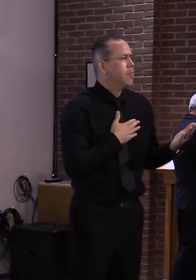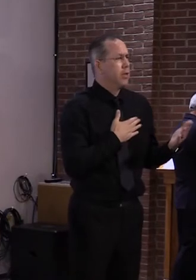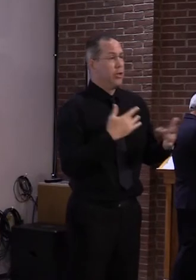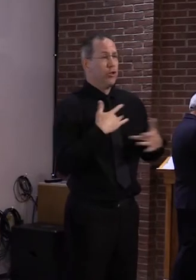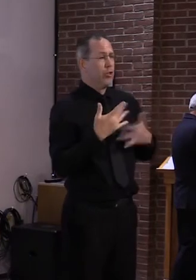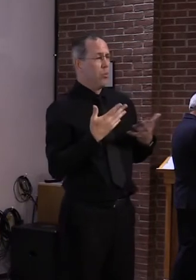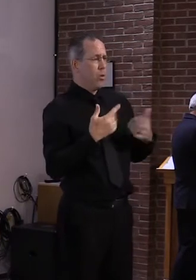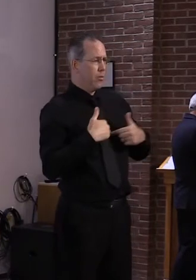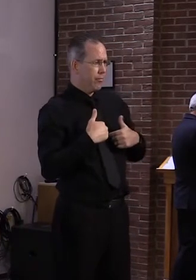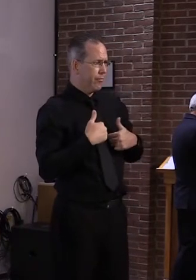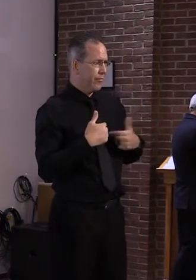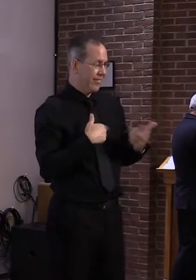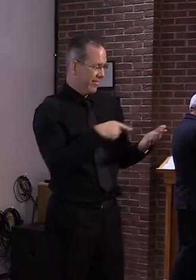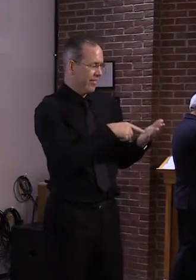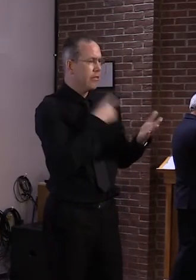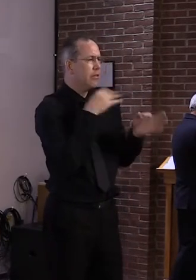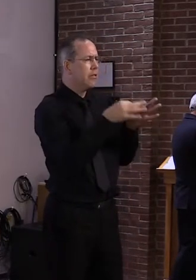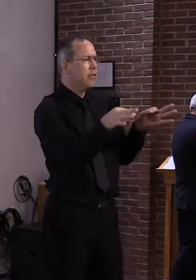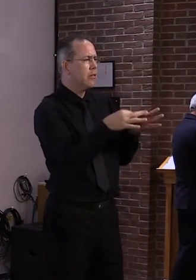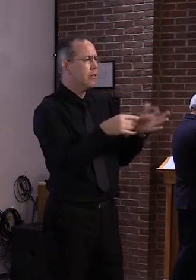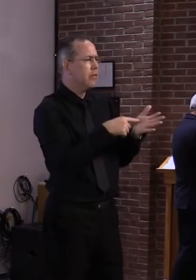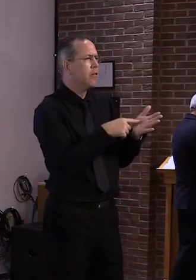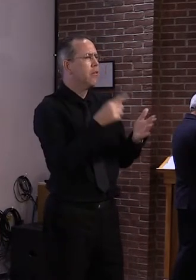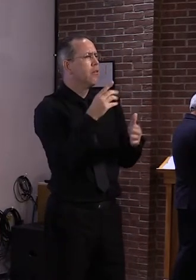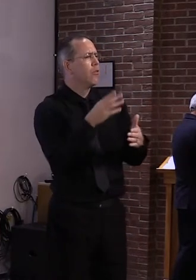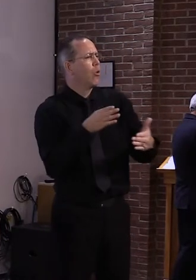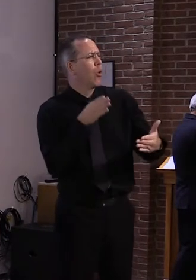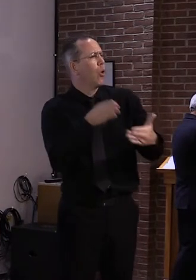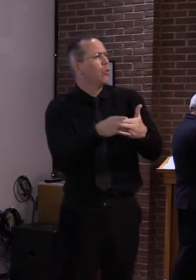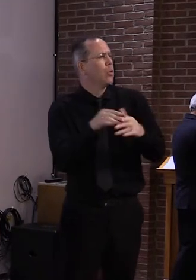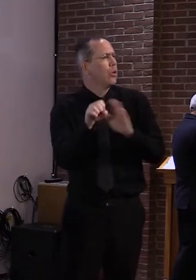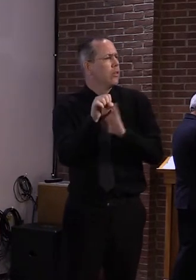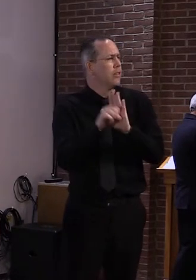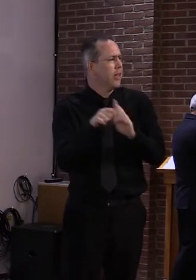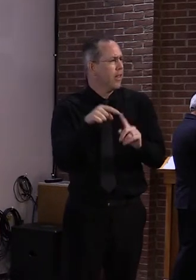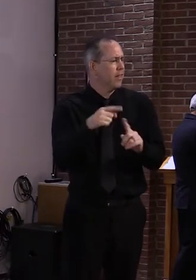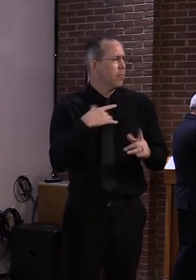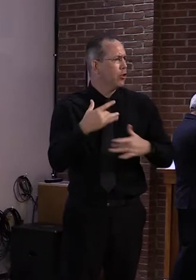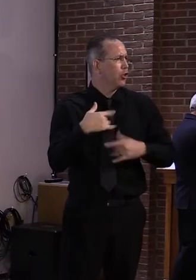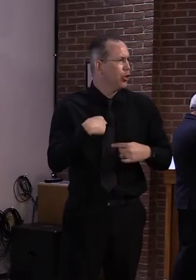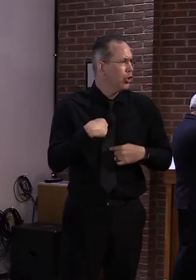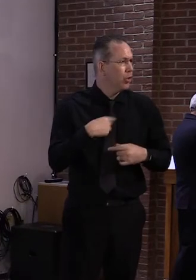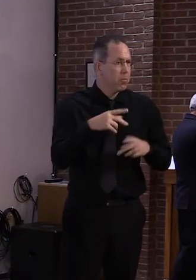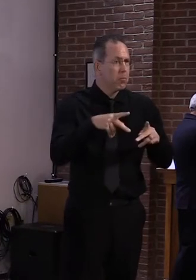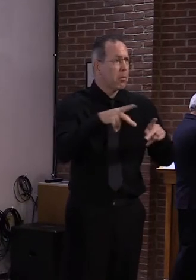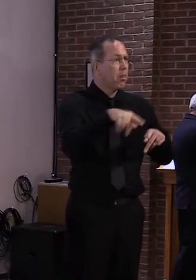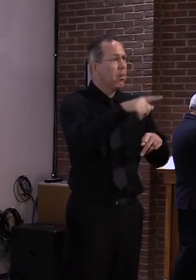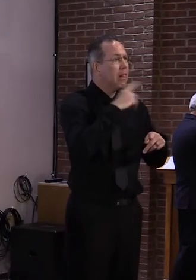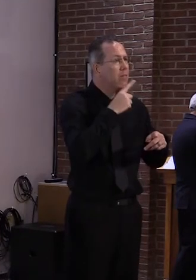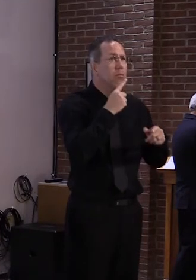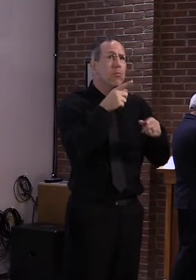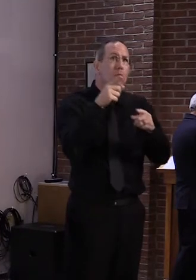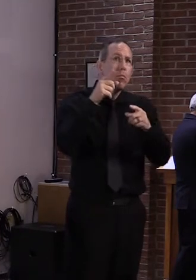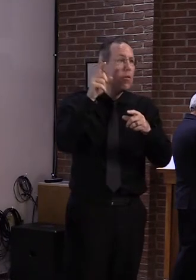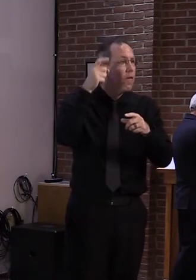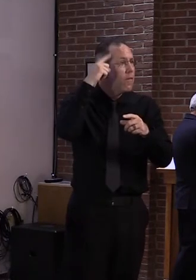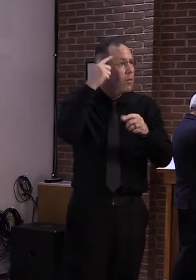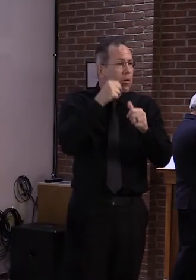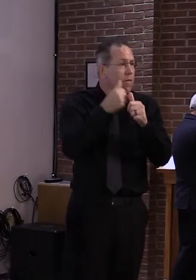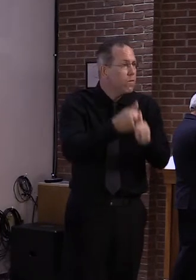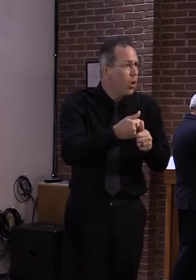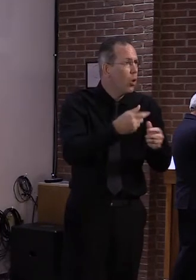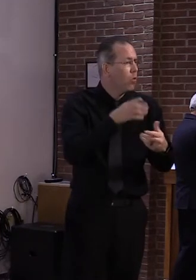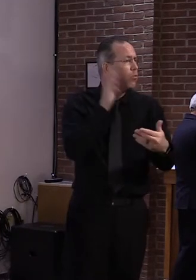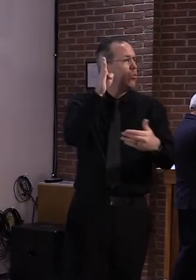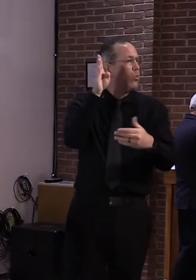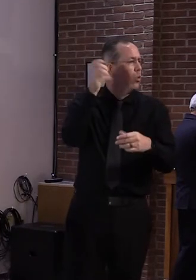not too distant future was of concern to me, as well as having the resources to do everything they wanted